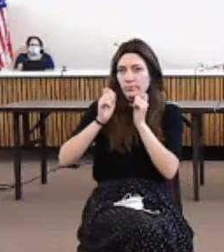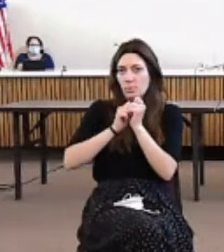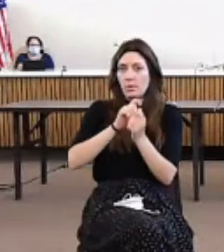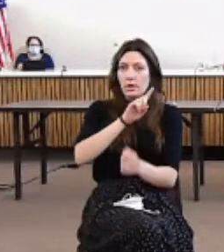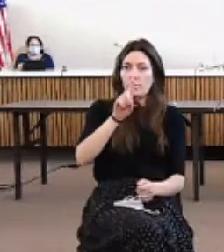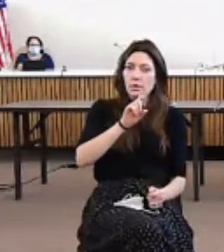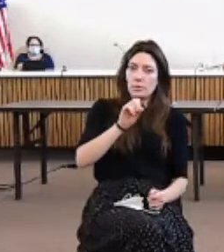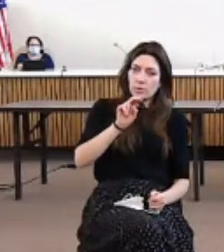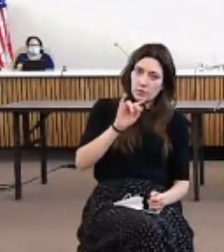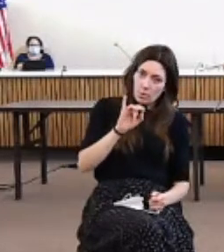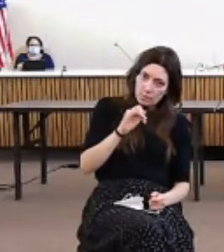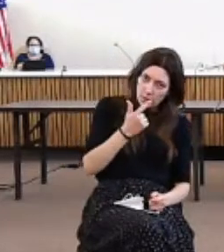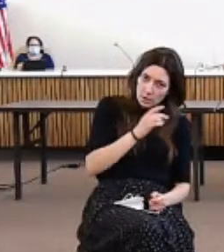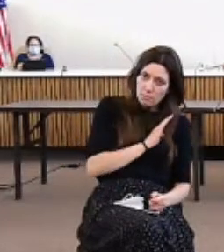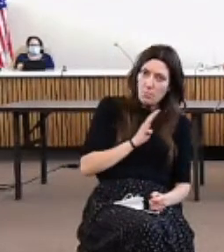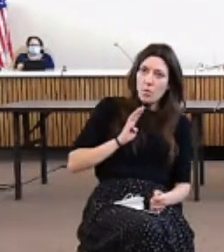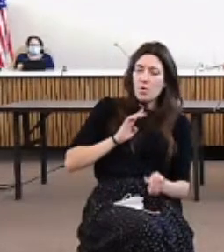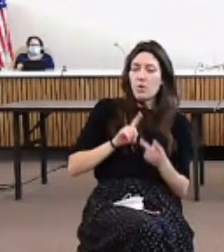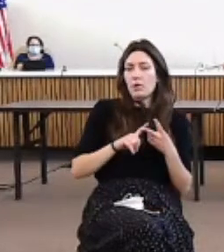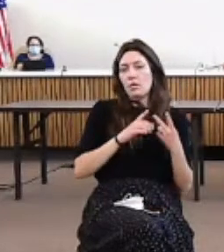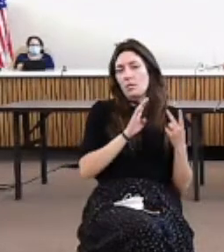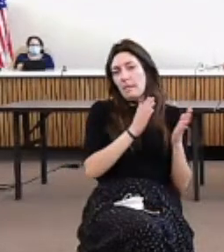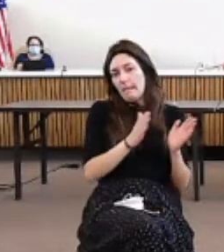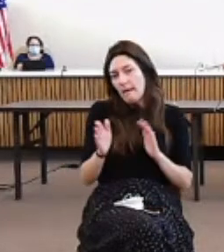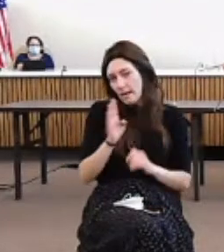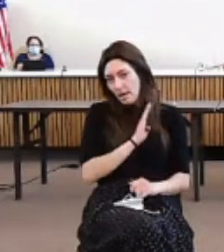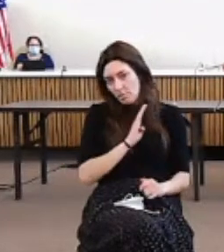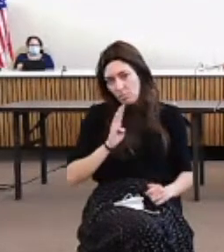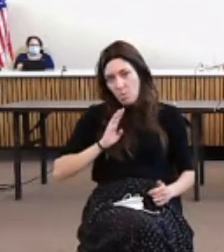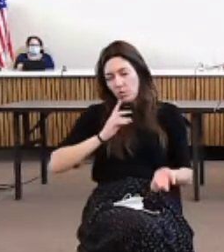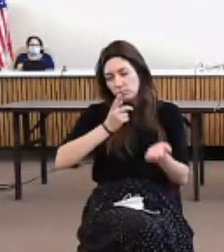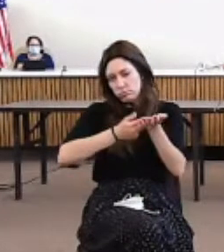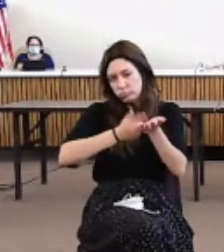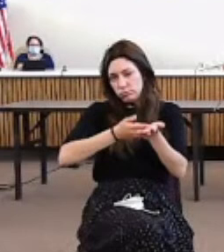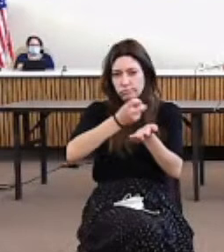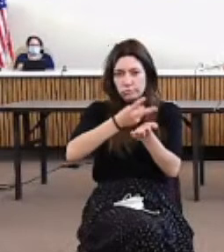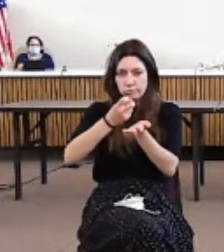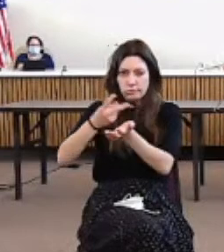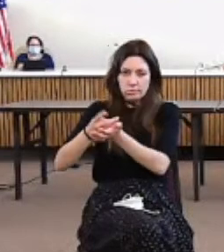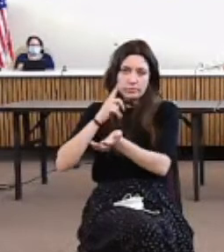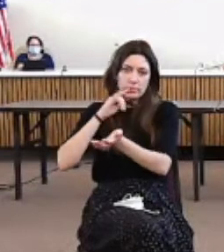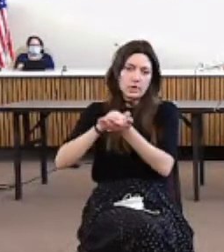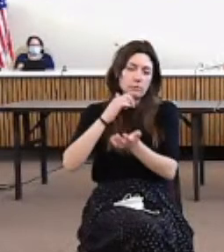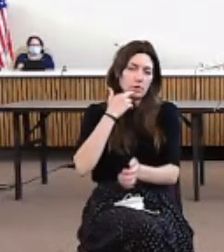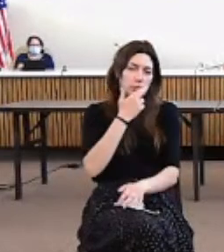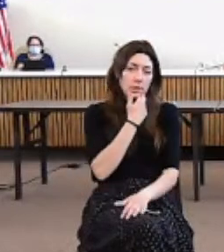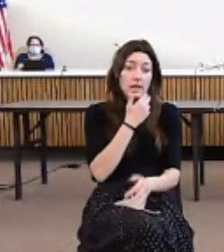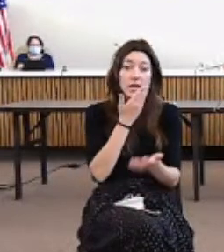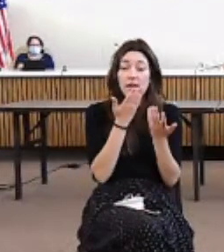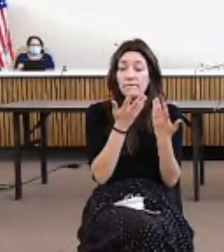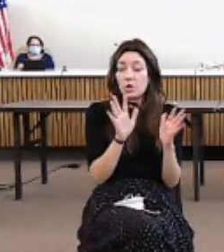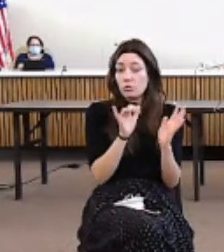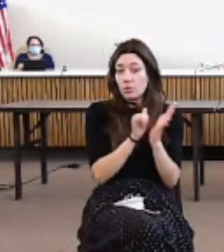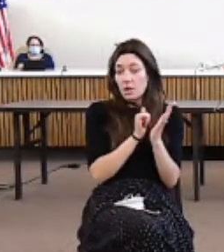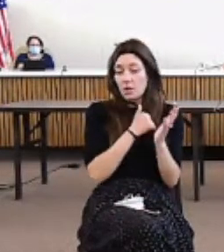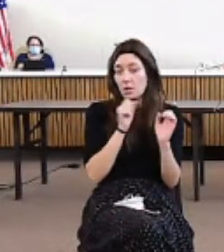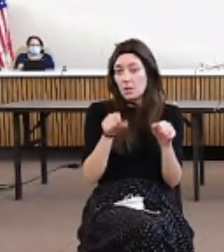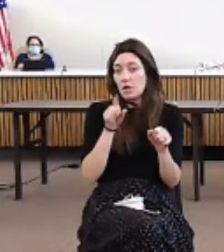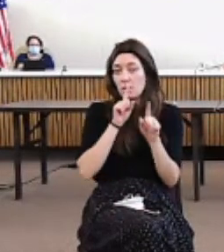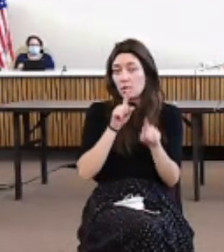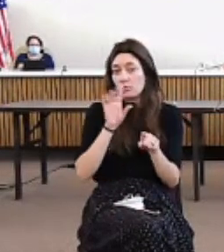board to get the necessary approvals for this restaurant. So with that, I can answer any questions that the board may